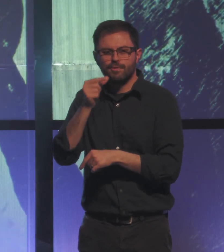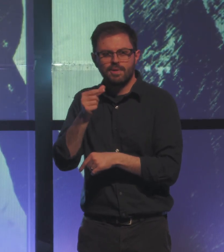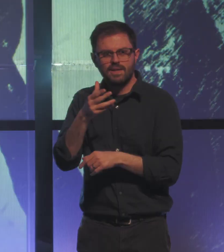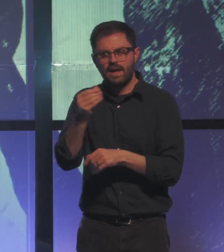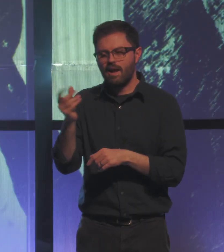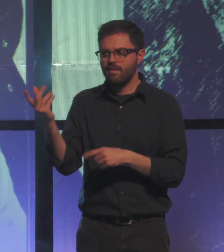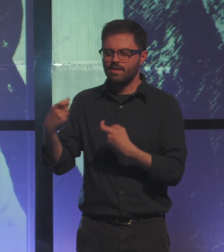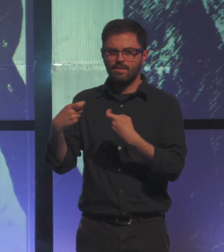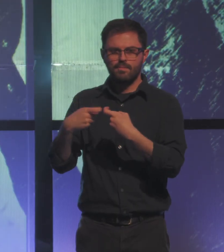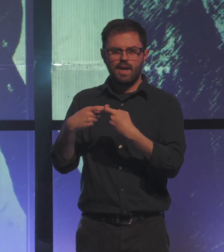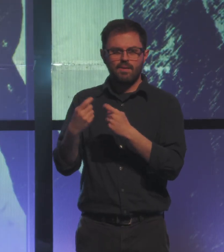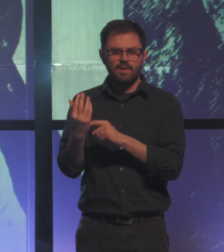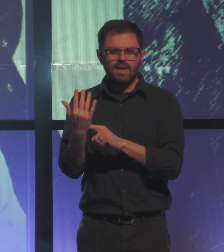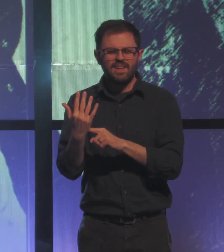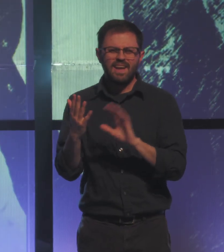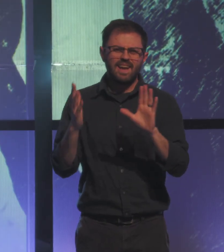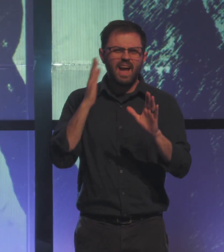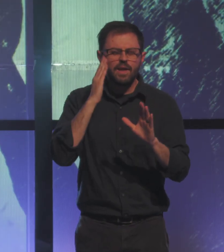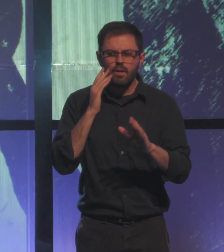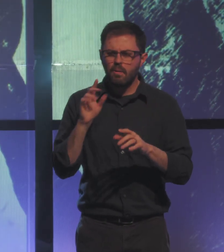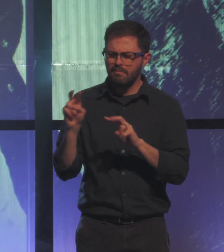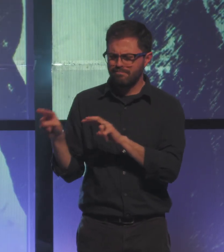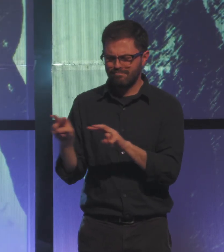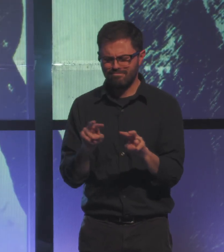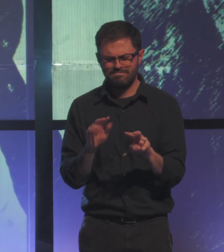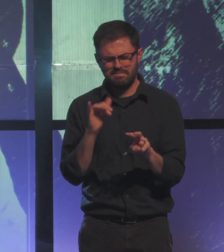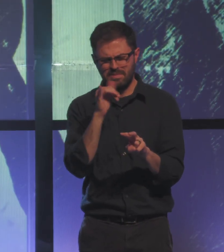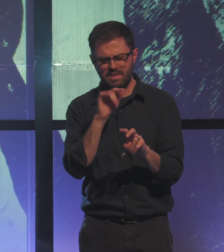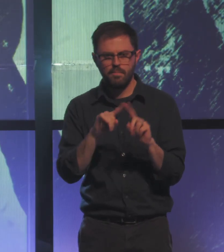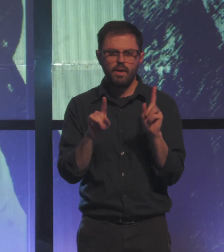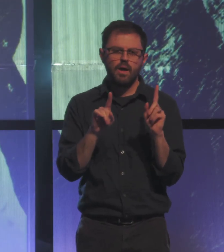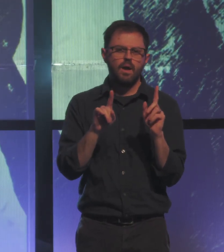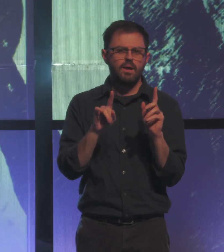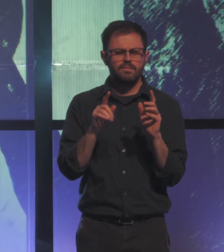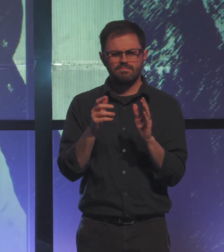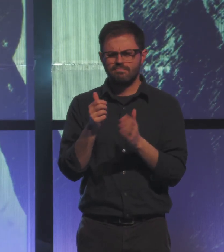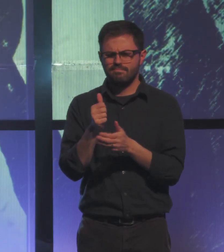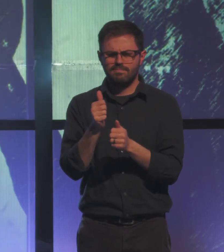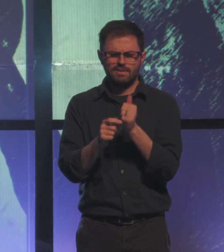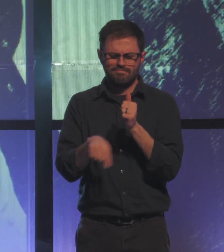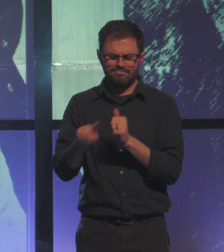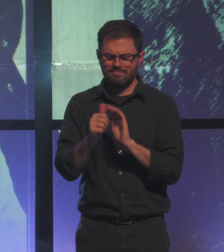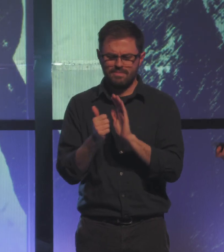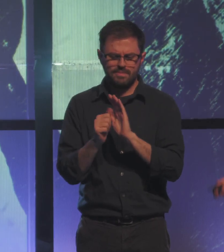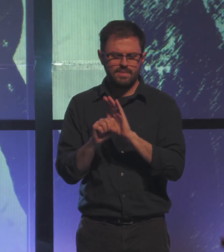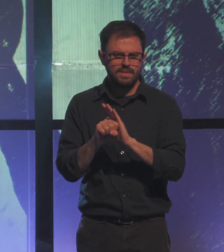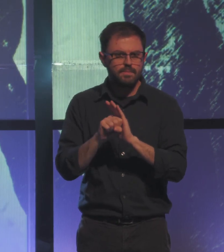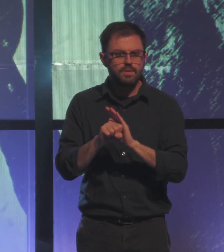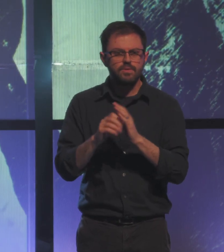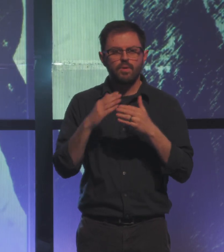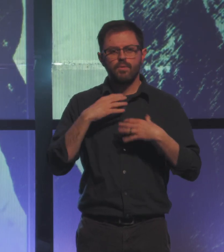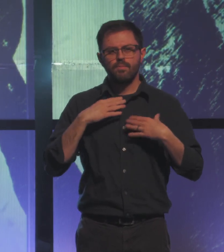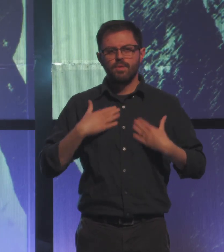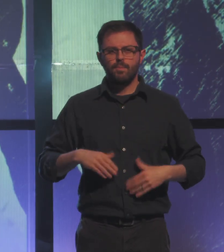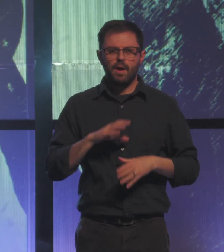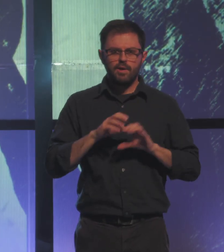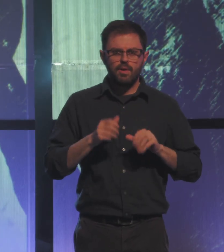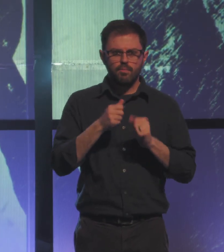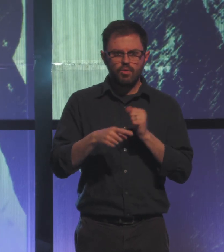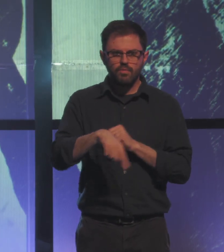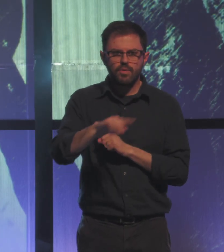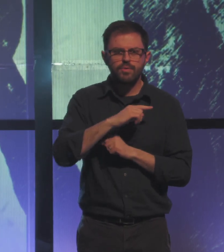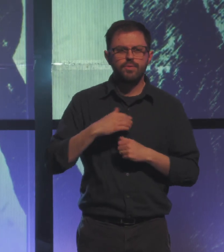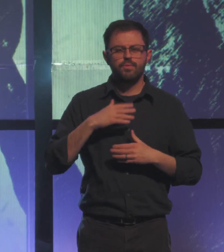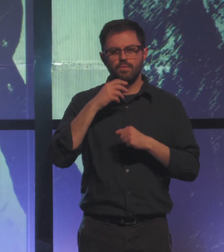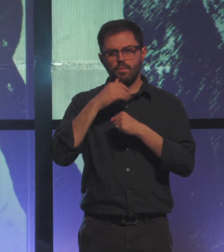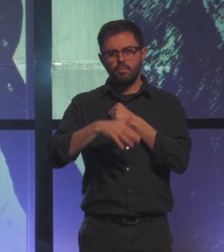battery-powered candles. They can all seem so silly, but these are symbols. And so the body of Christ broken for you, the blood of Christ shed for